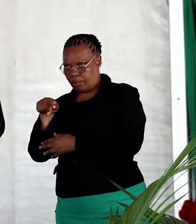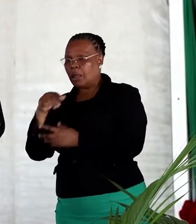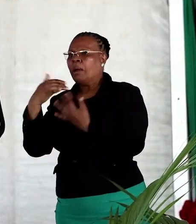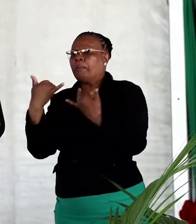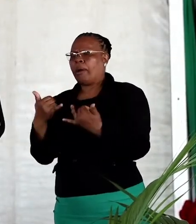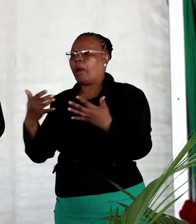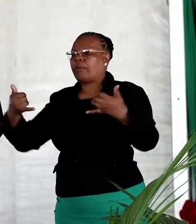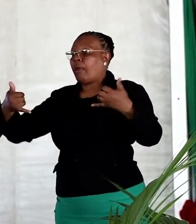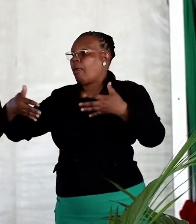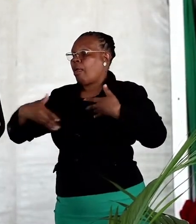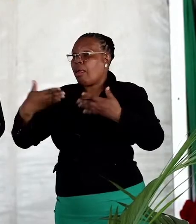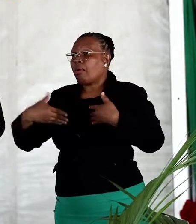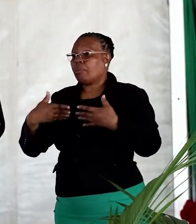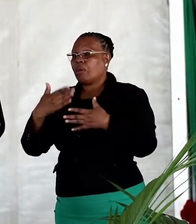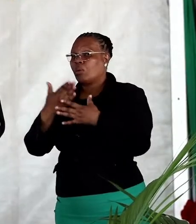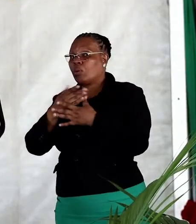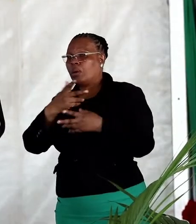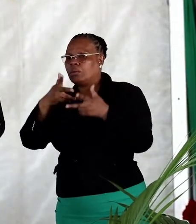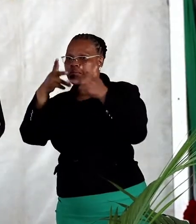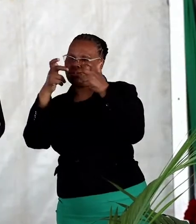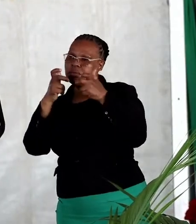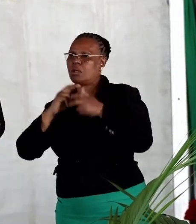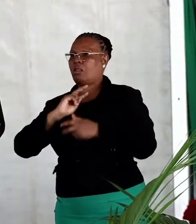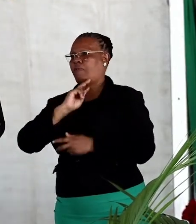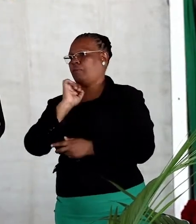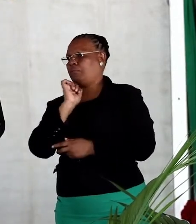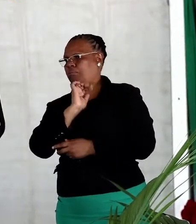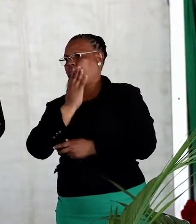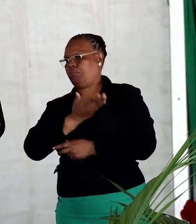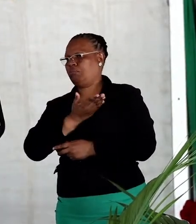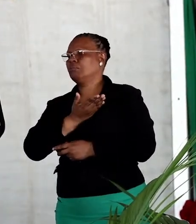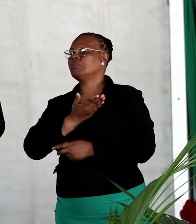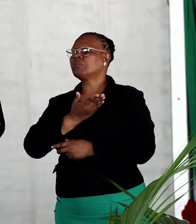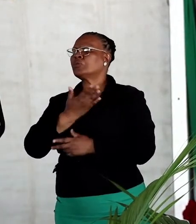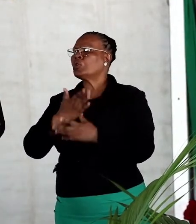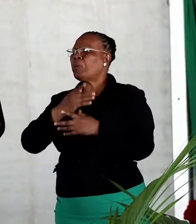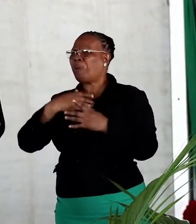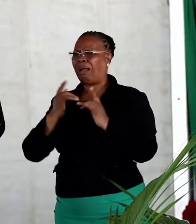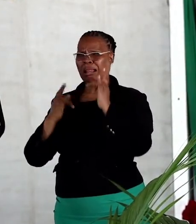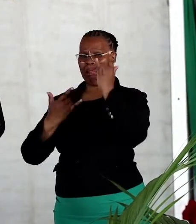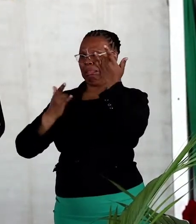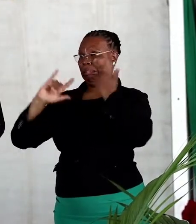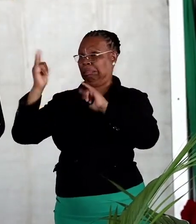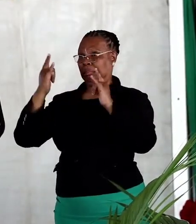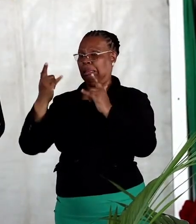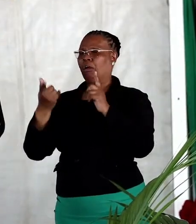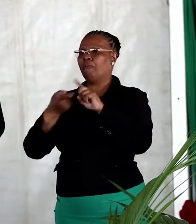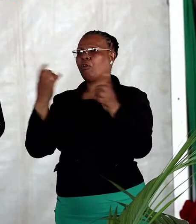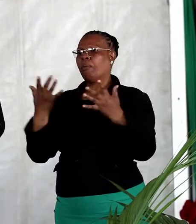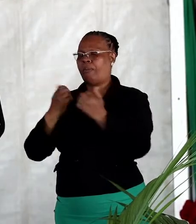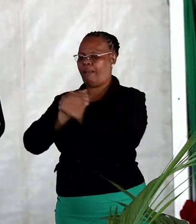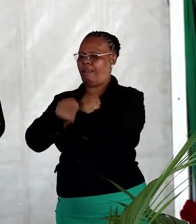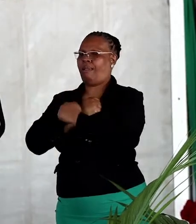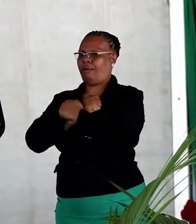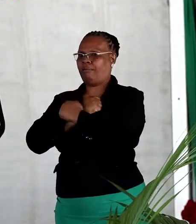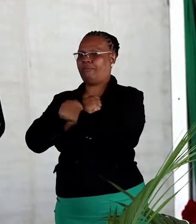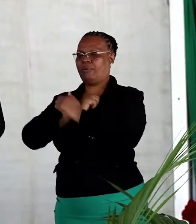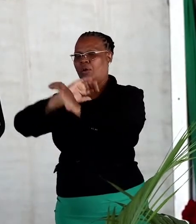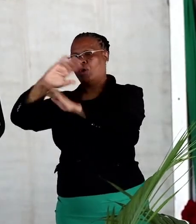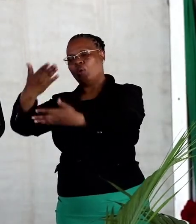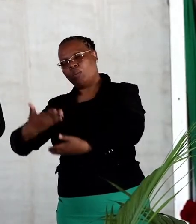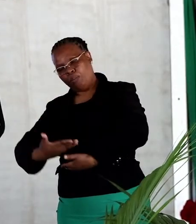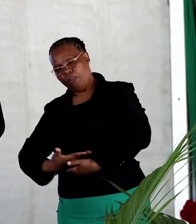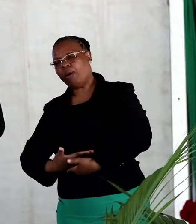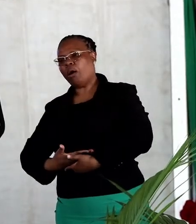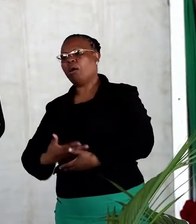voice welcoming them in this city of love. Honorable Mayor, let's welcome